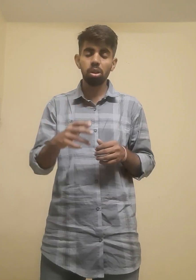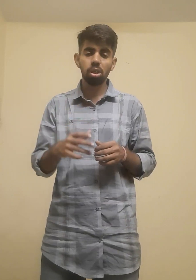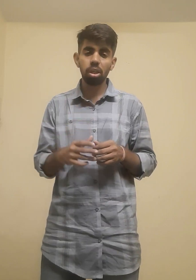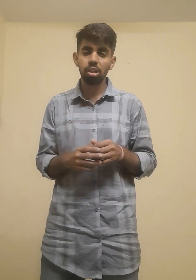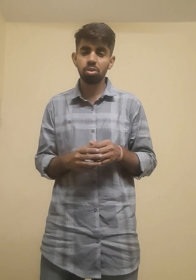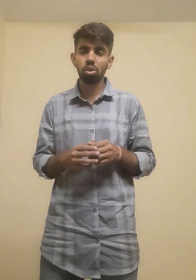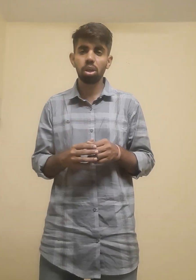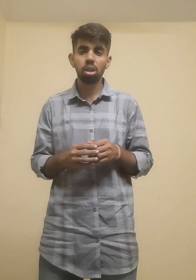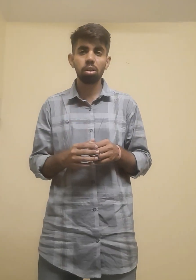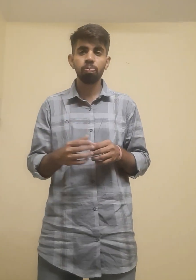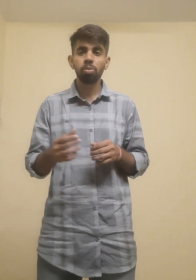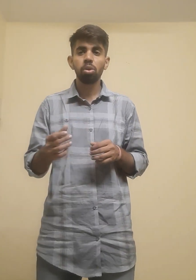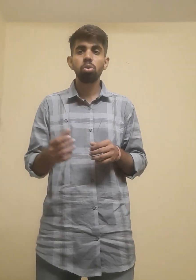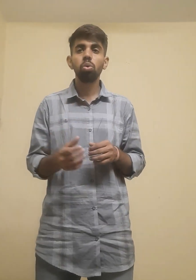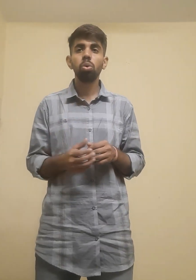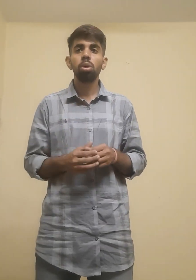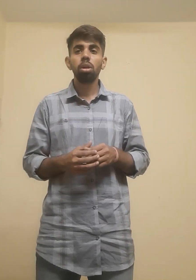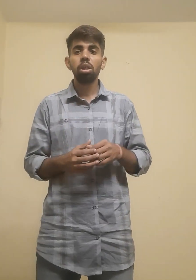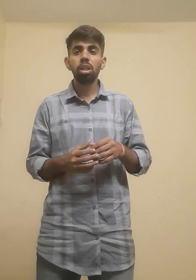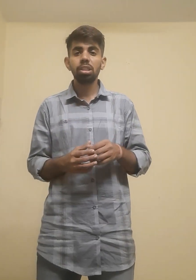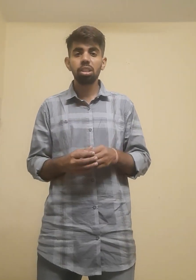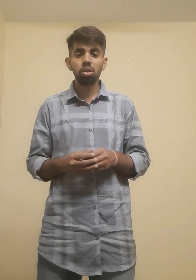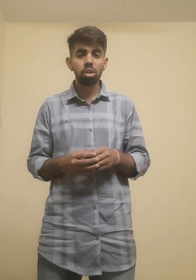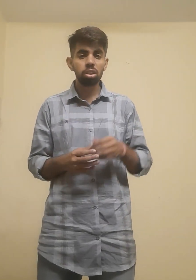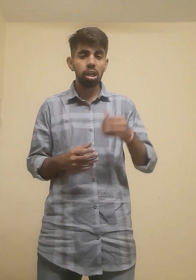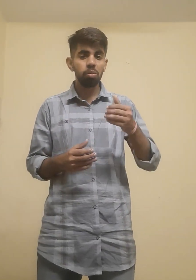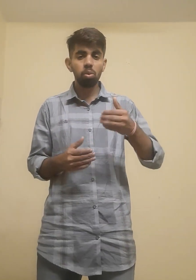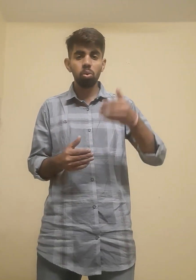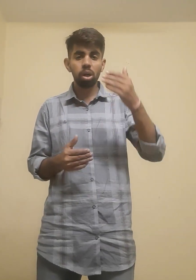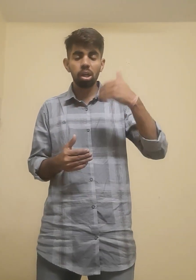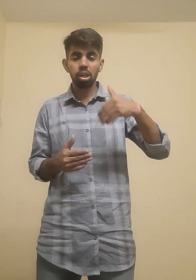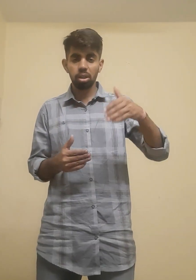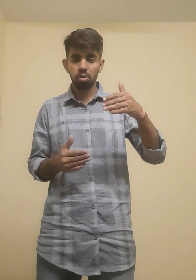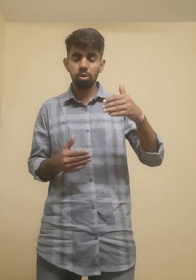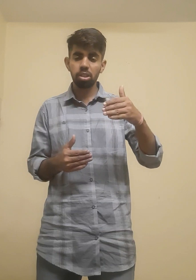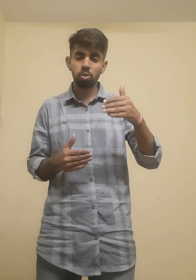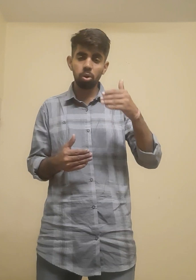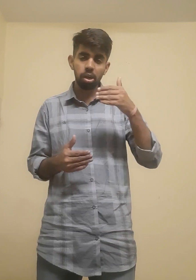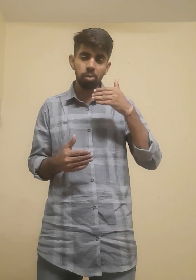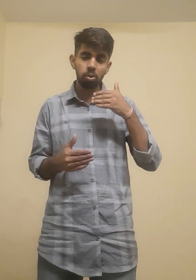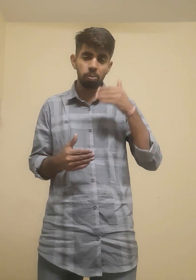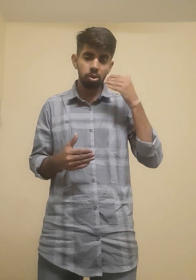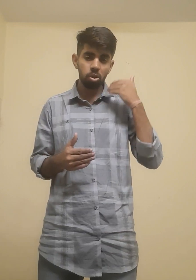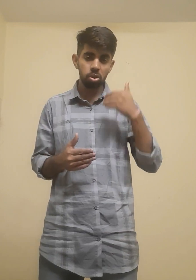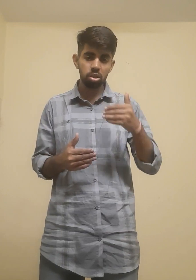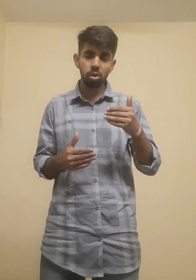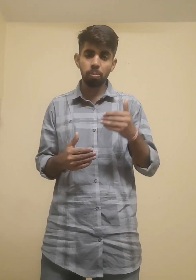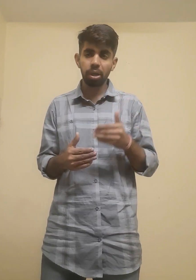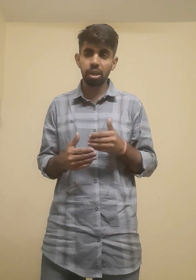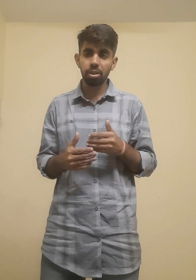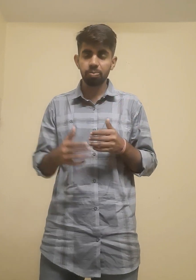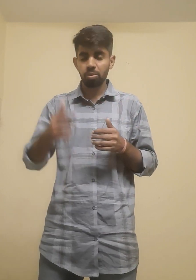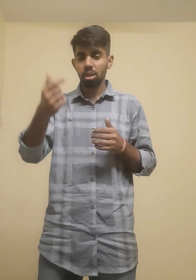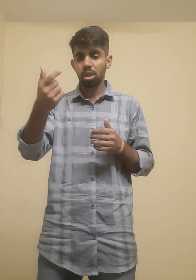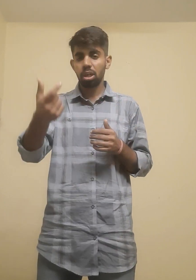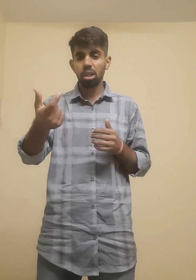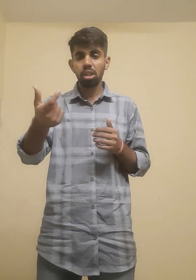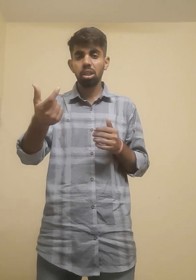method, that is not correct. So in that scenario the child will override, we can override the properties of parent, and in